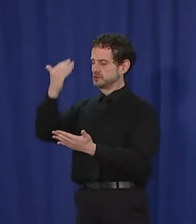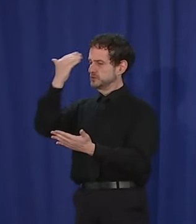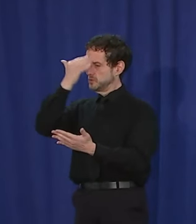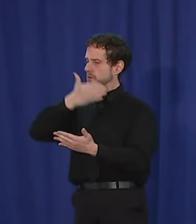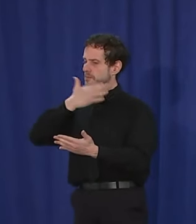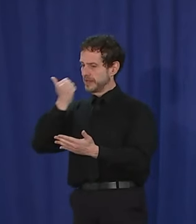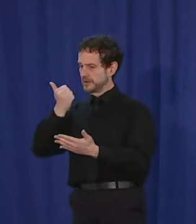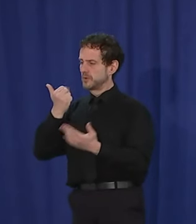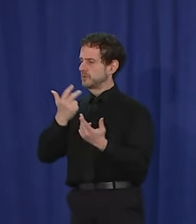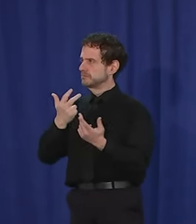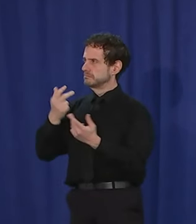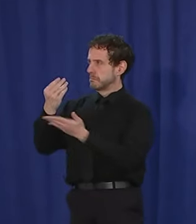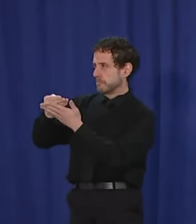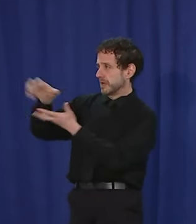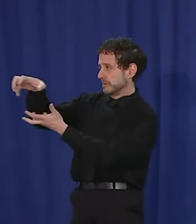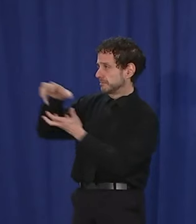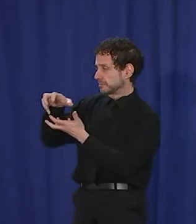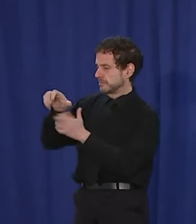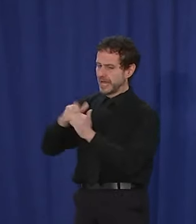fulsome report.